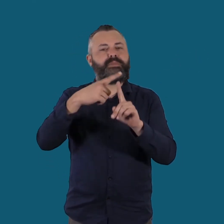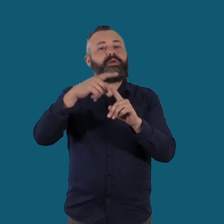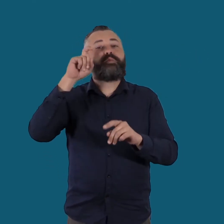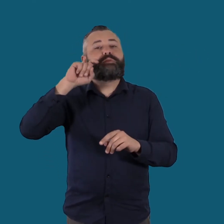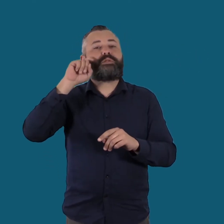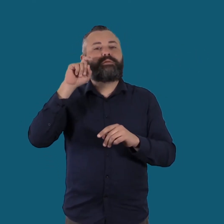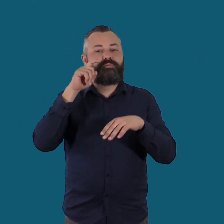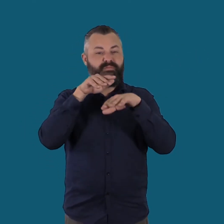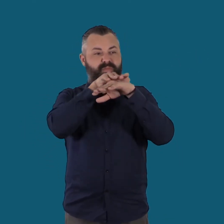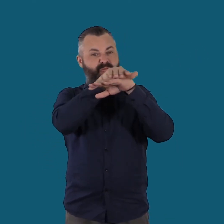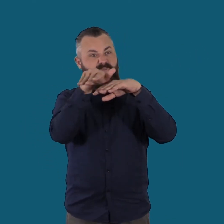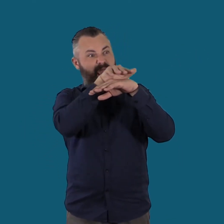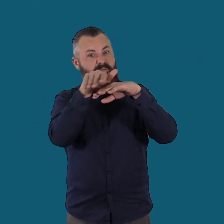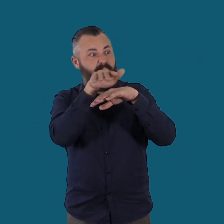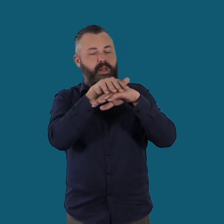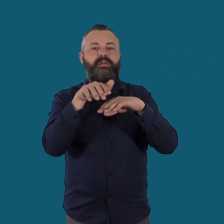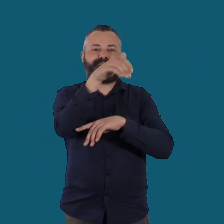Redirecting the flow of water away from the slope.